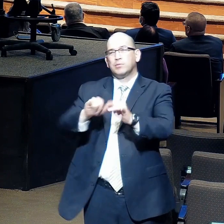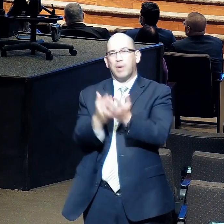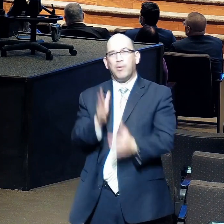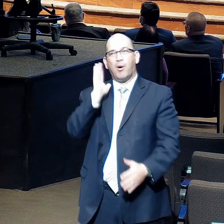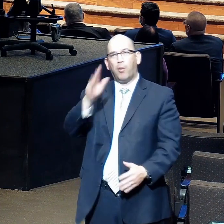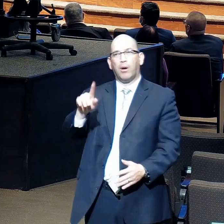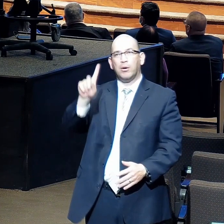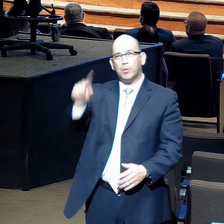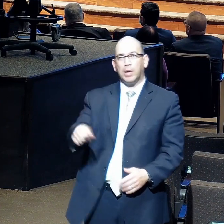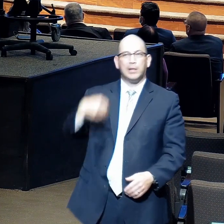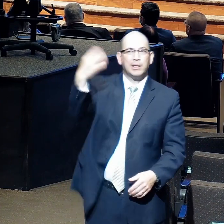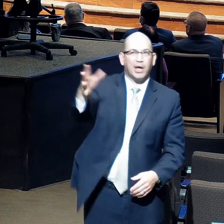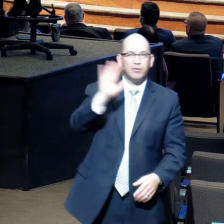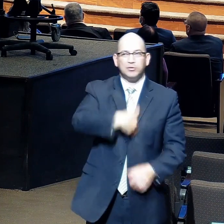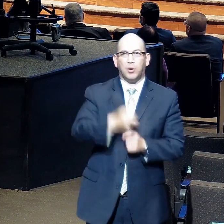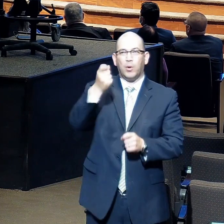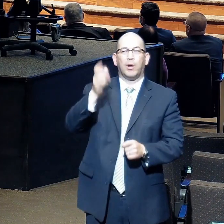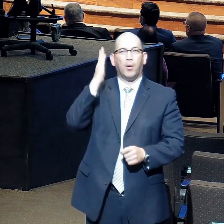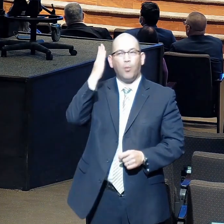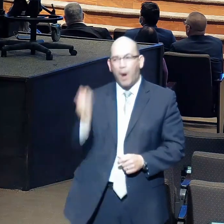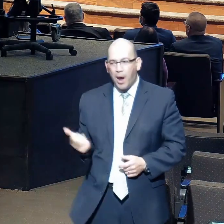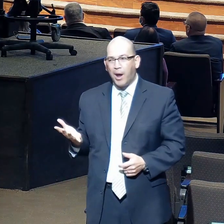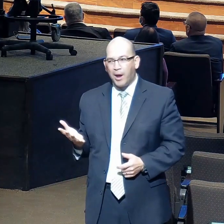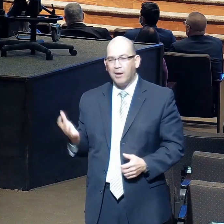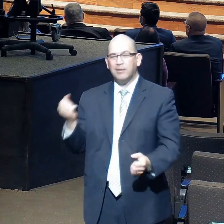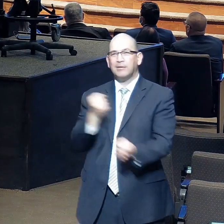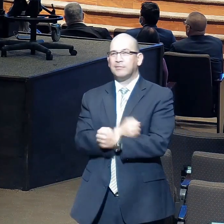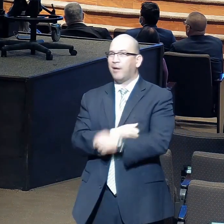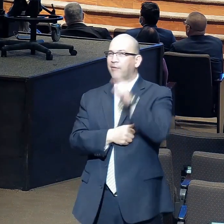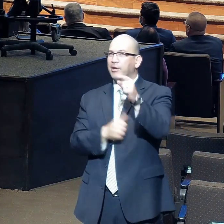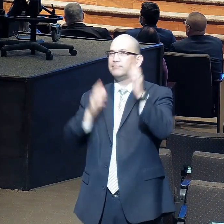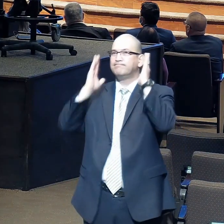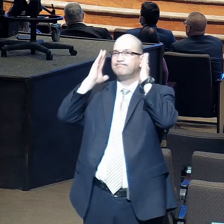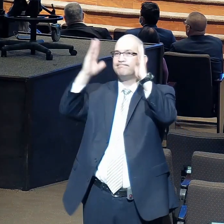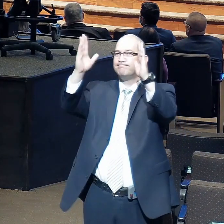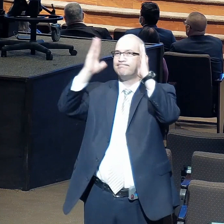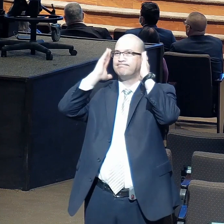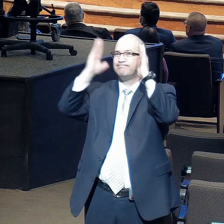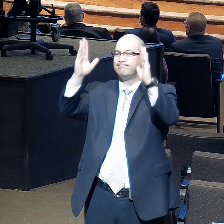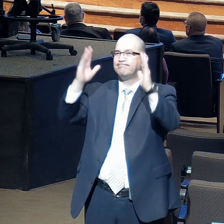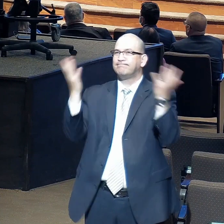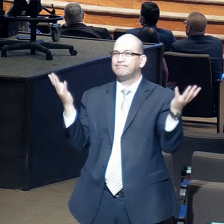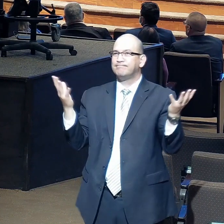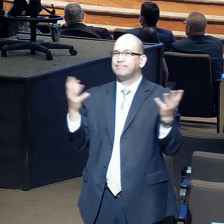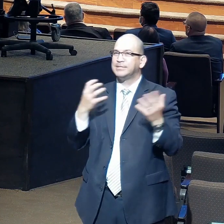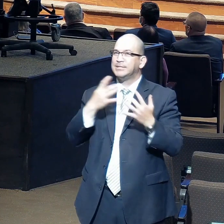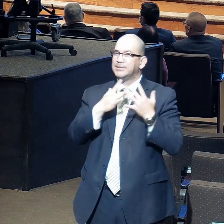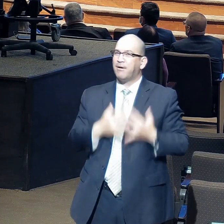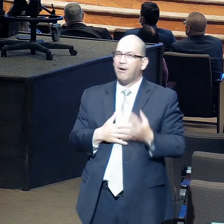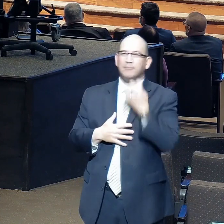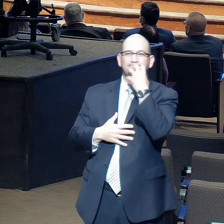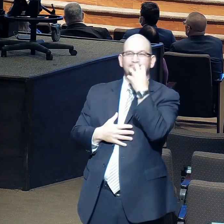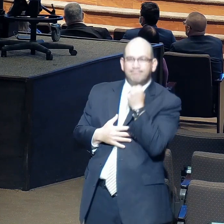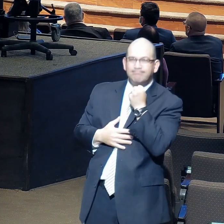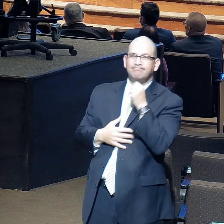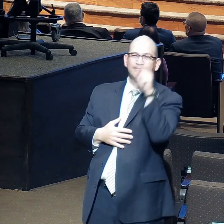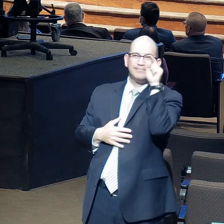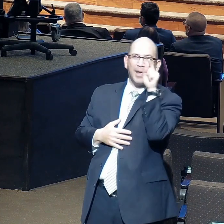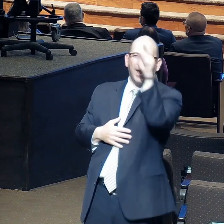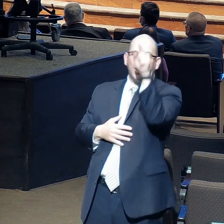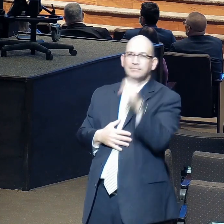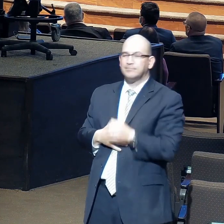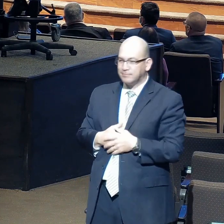Why? Because you love him. You've set your affections upon him. Where your heart is, that's going to determine your decisions and